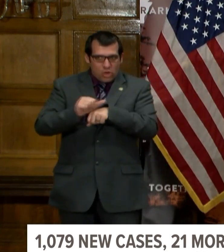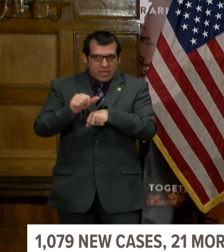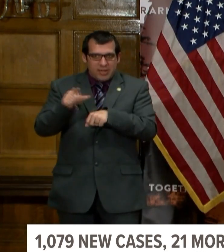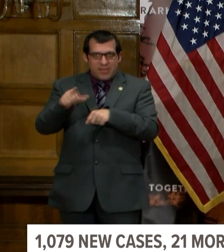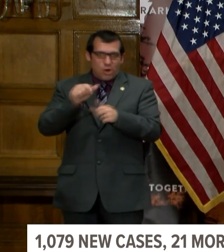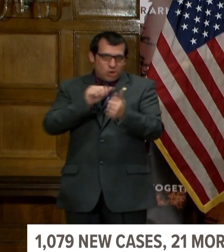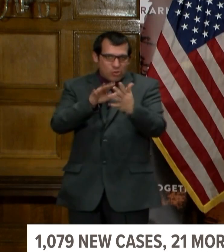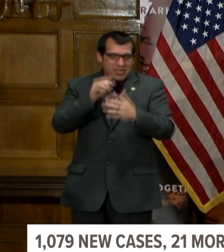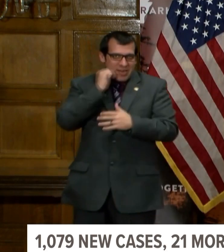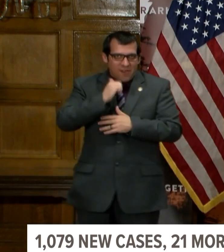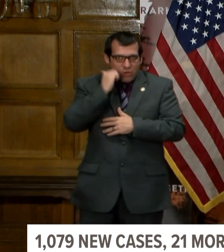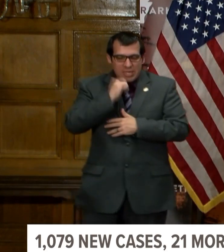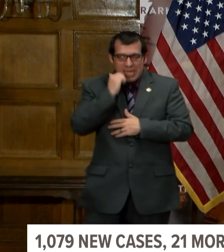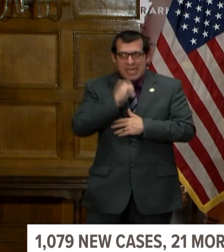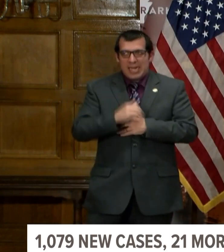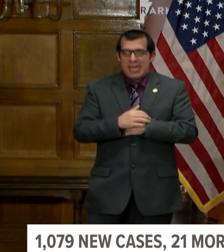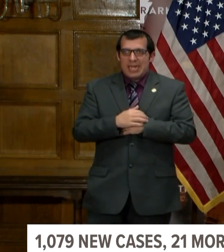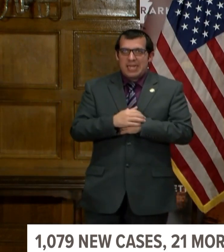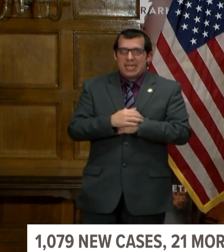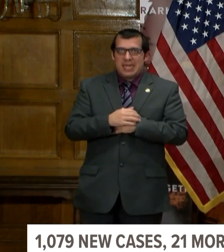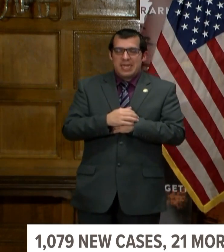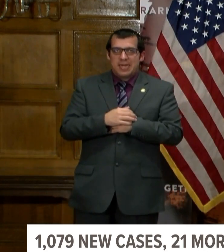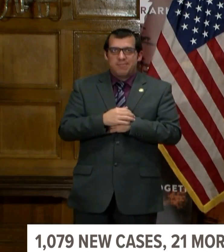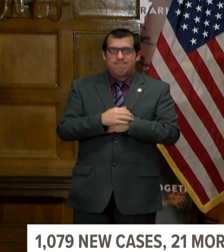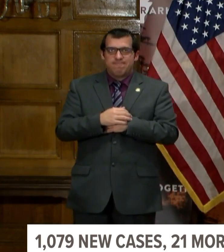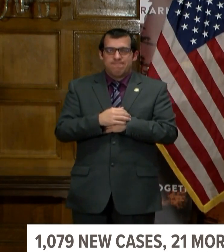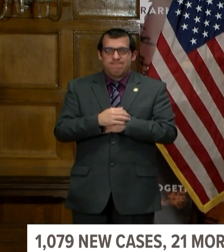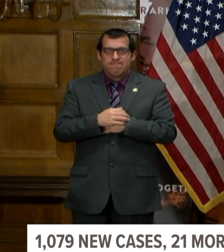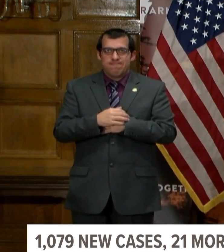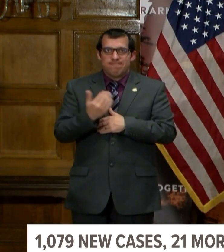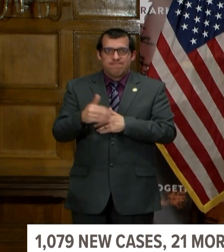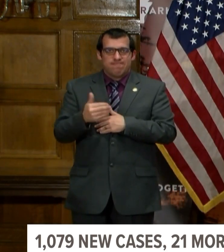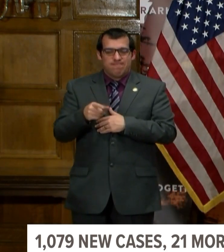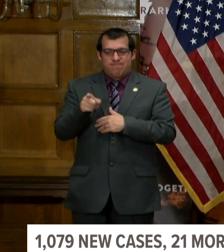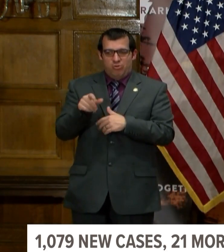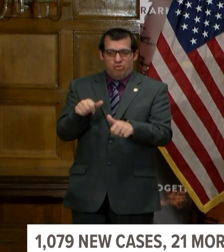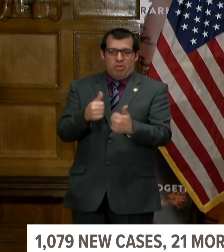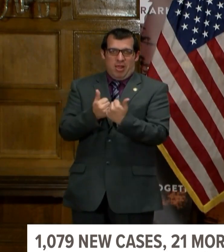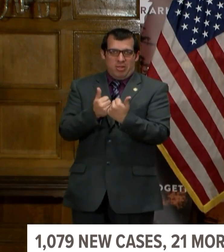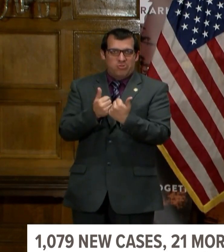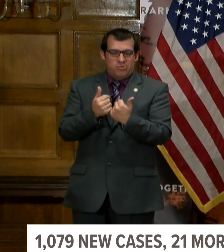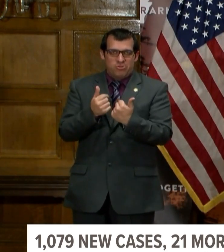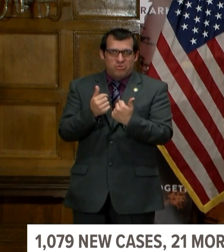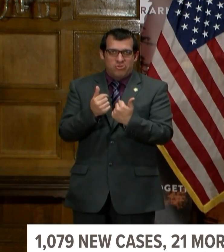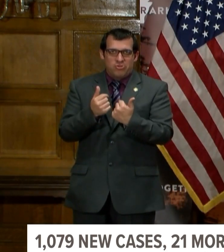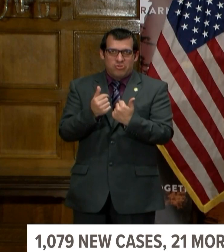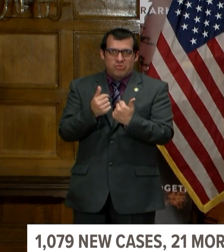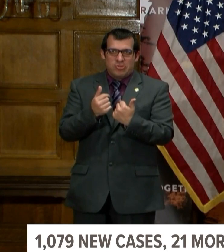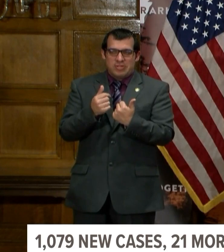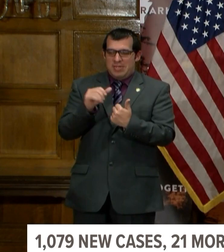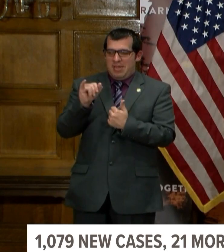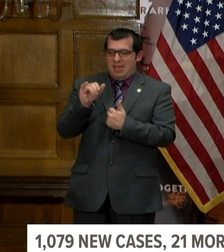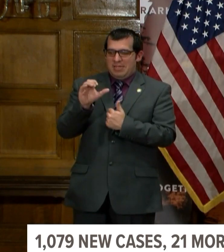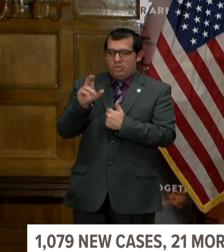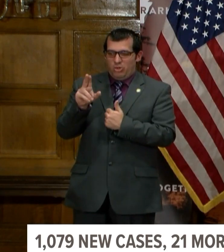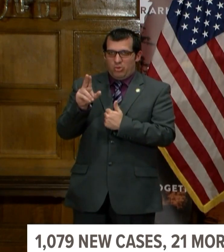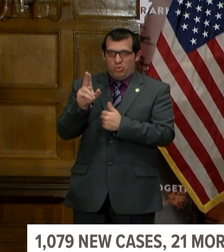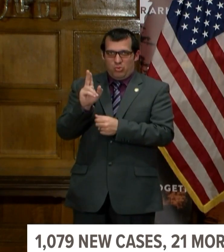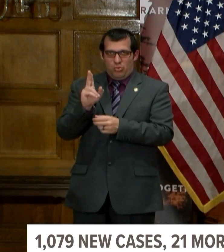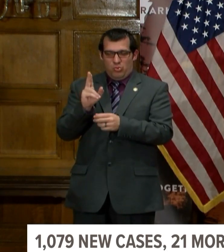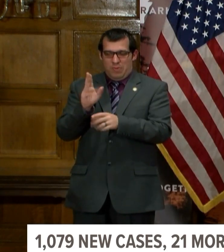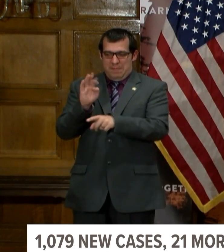it every day, and but that is the challenge because ICU beds